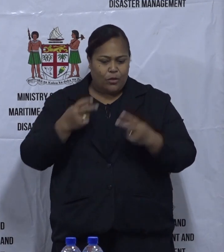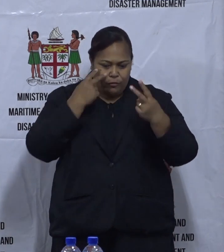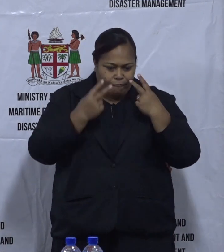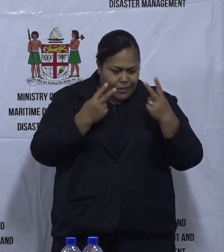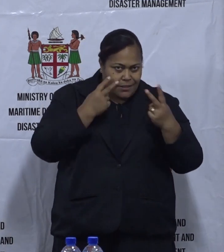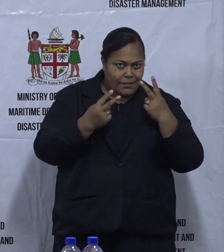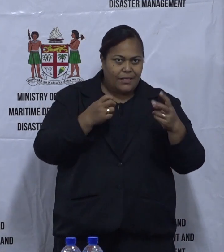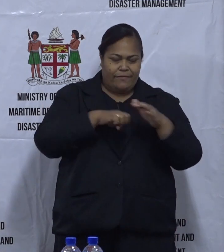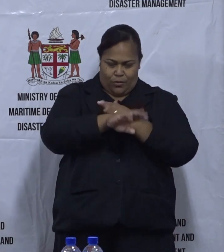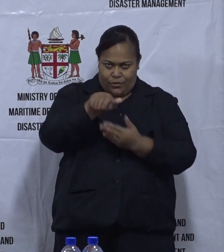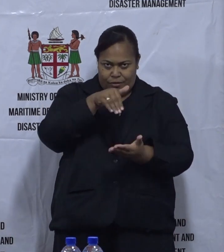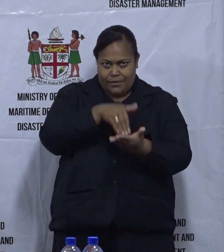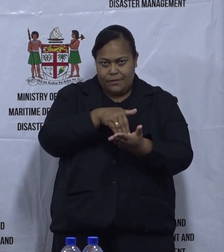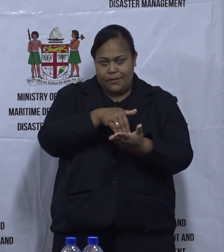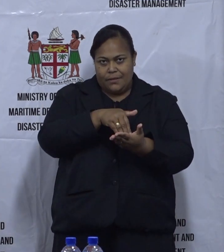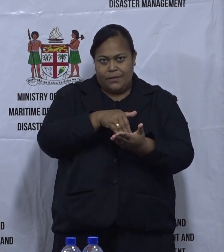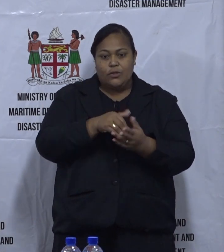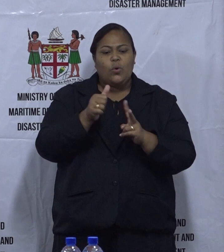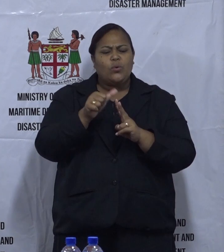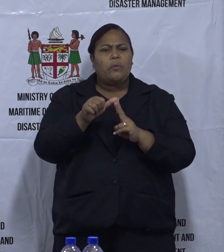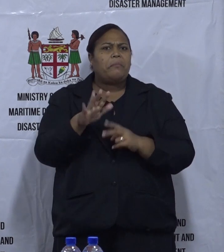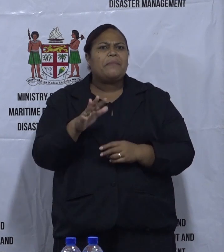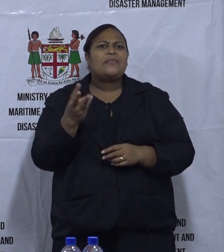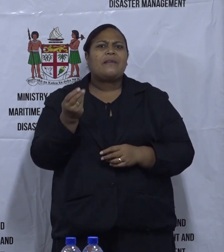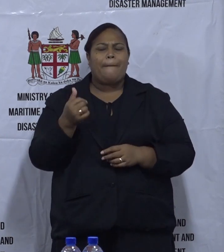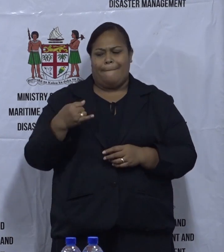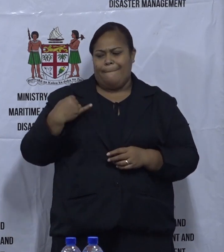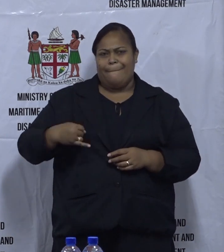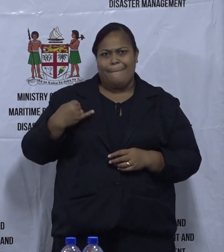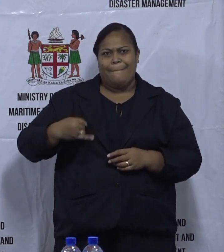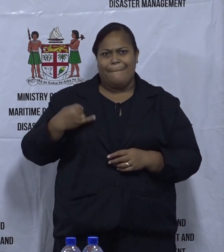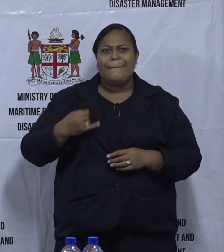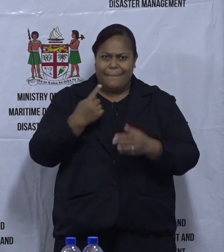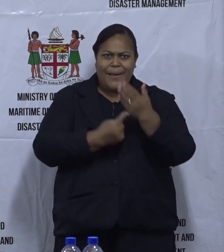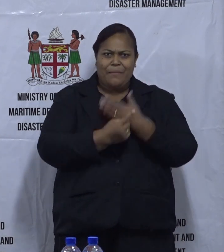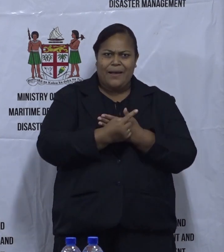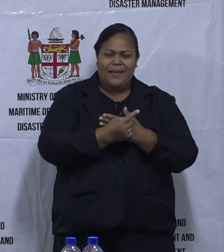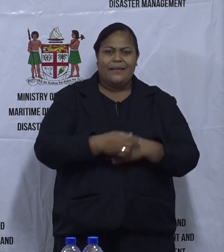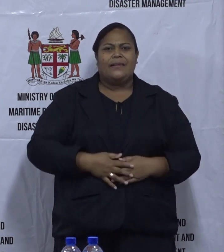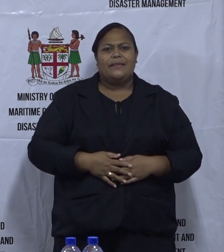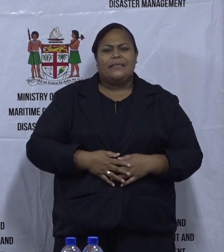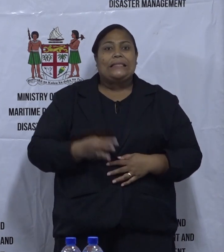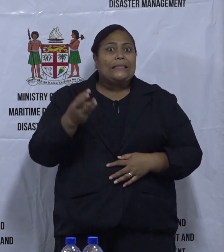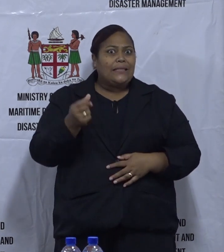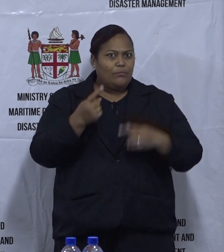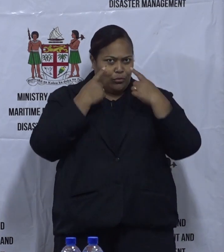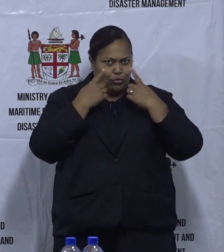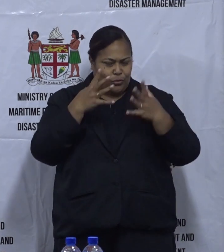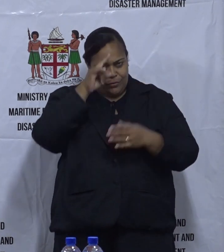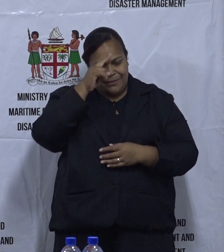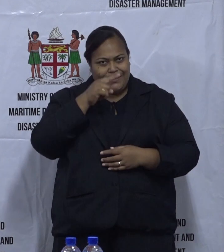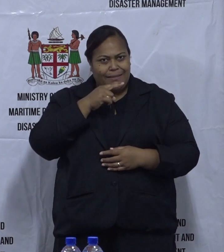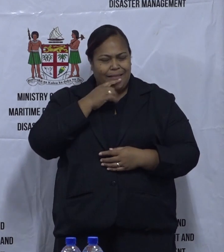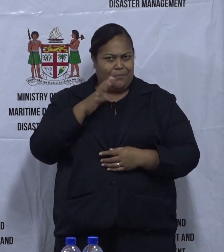evacuation centers. And for those that may be injured, let alone those that are showing symptoms, but those that may